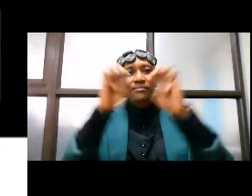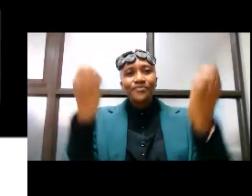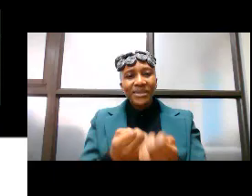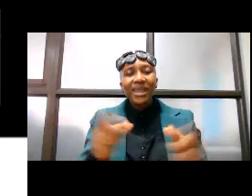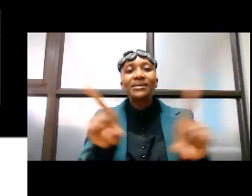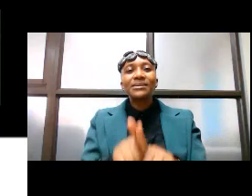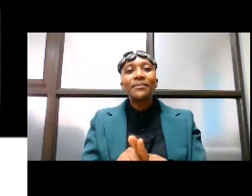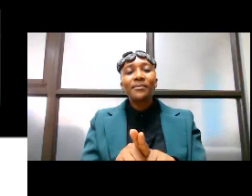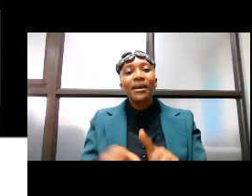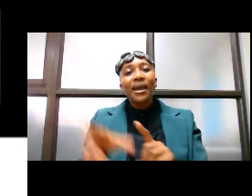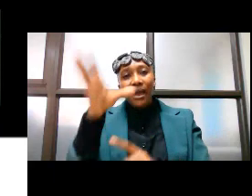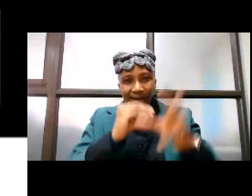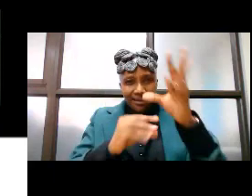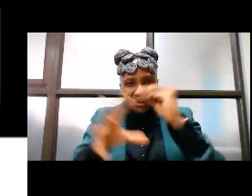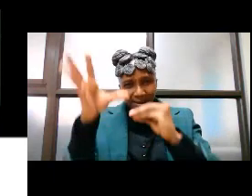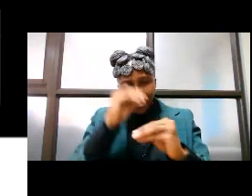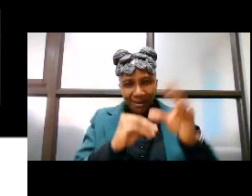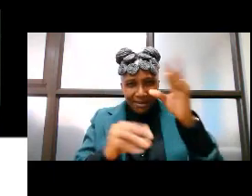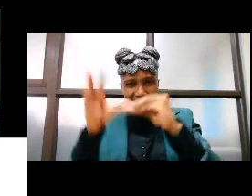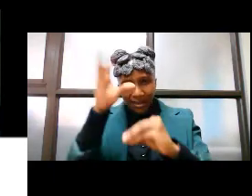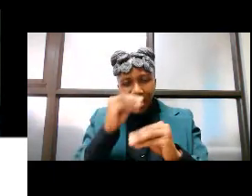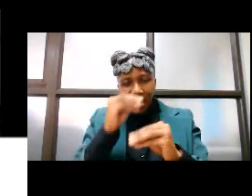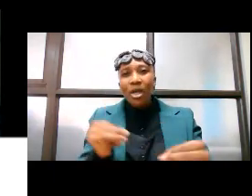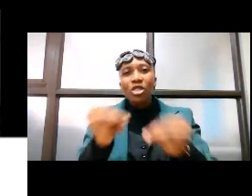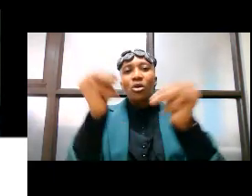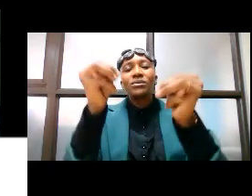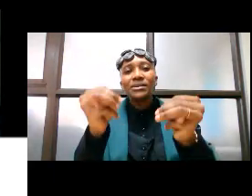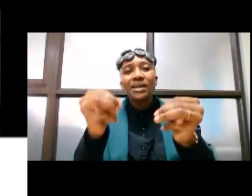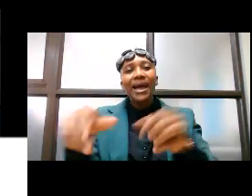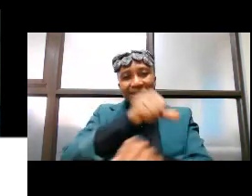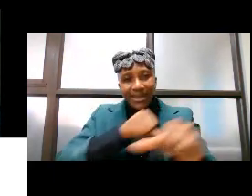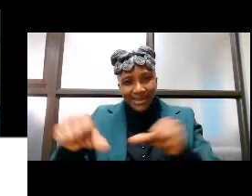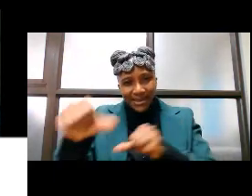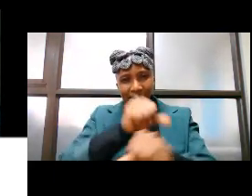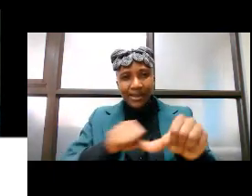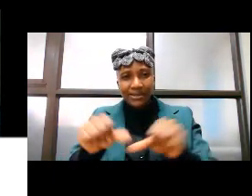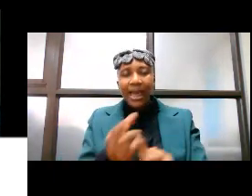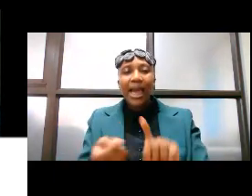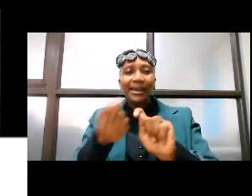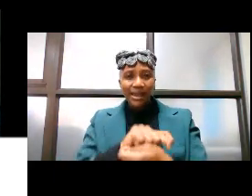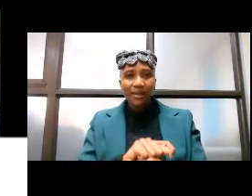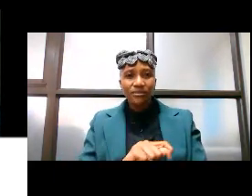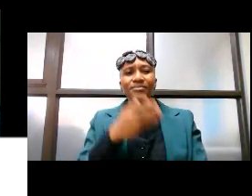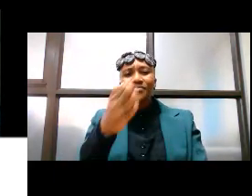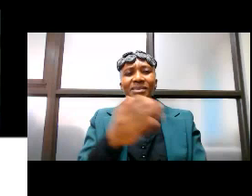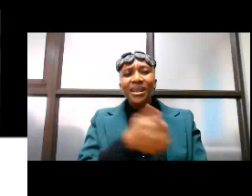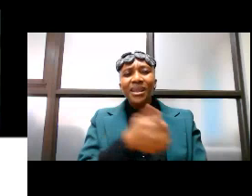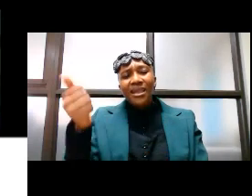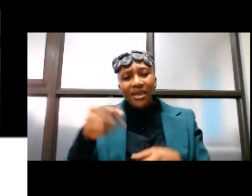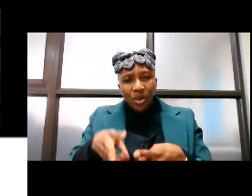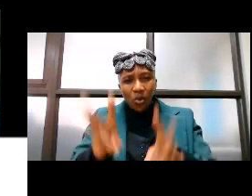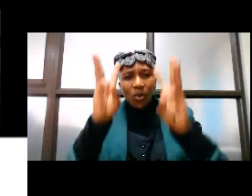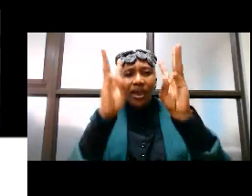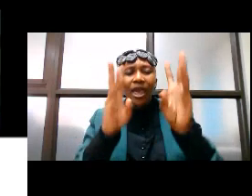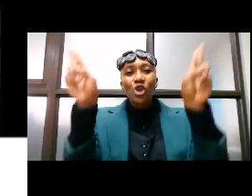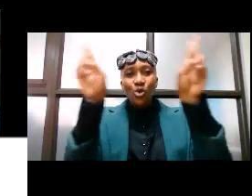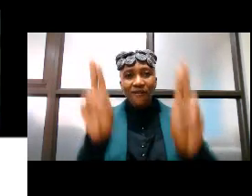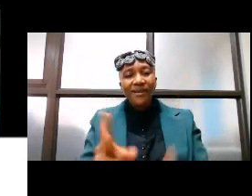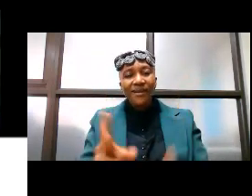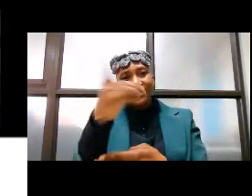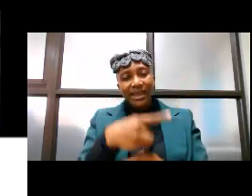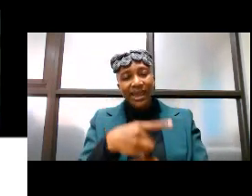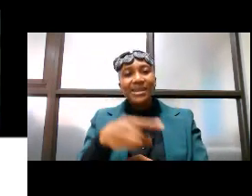assessment. And this is just another way of representing universal design. So